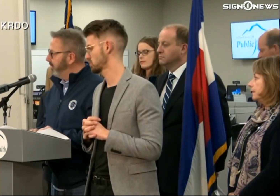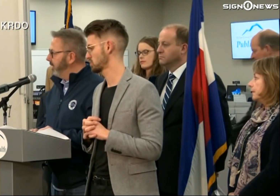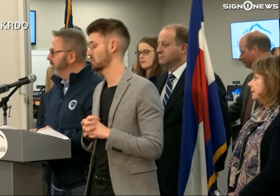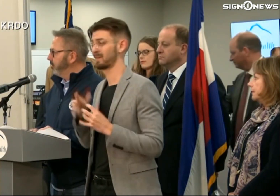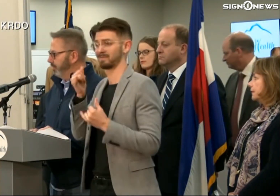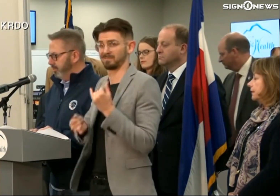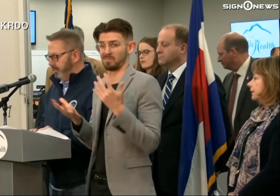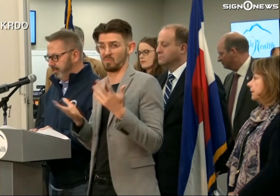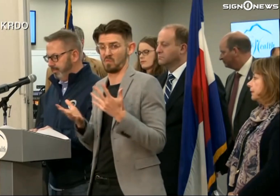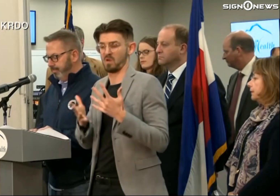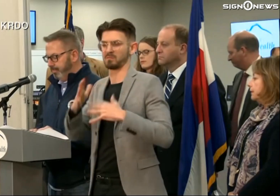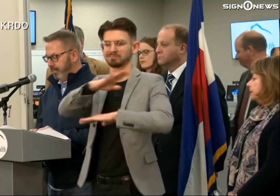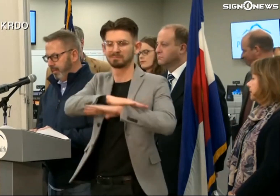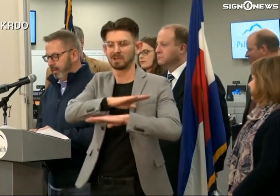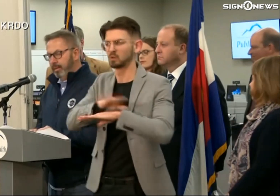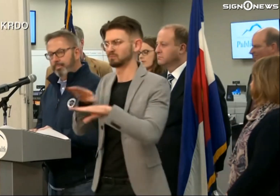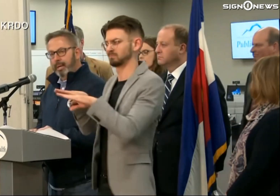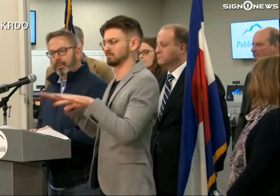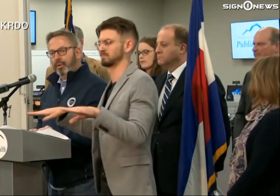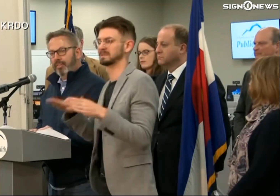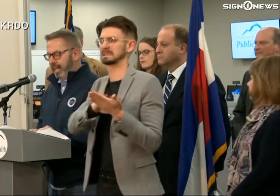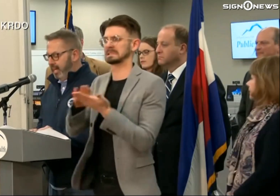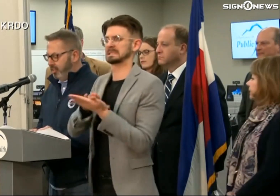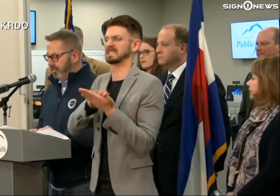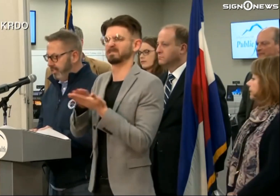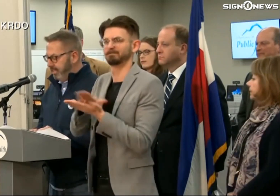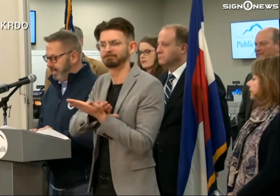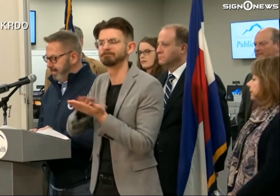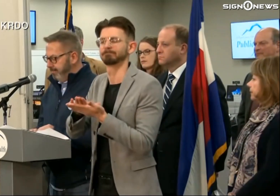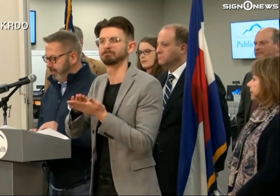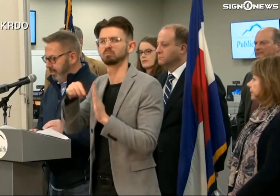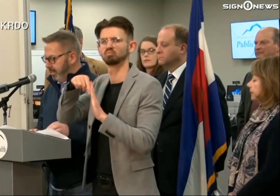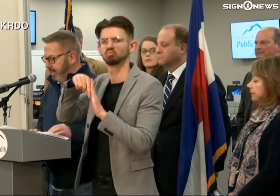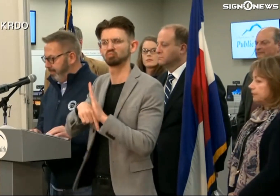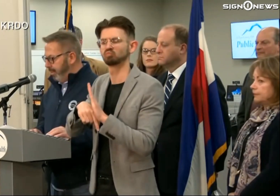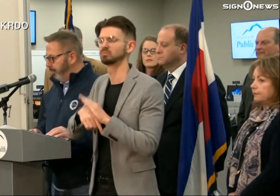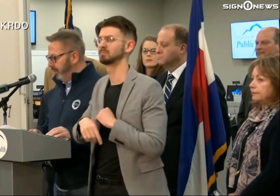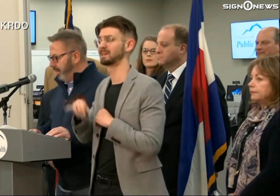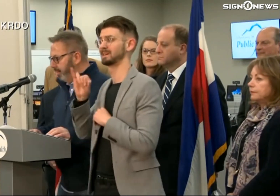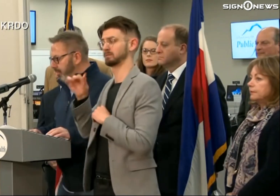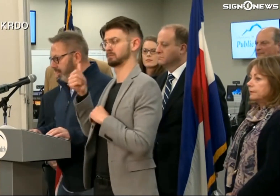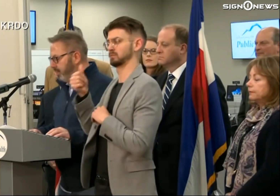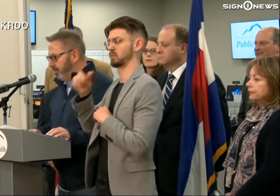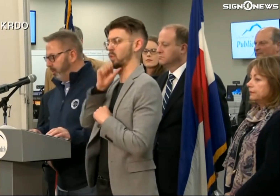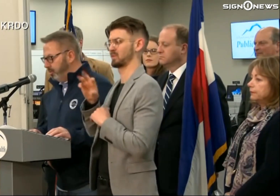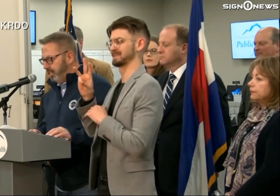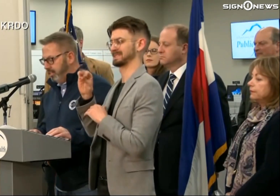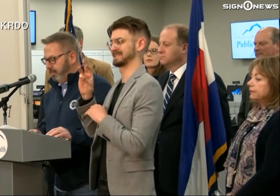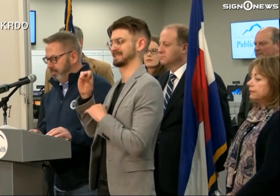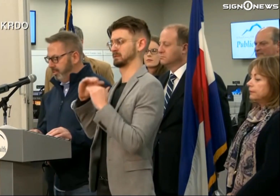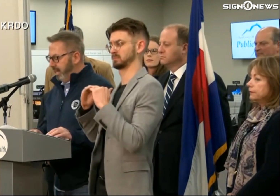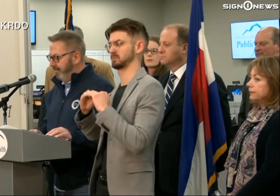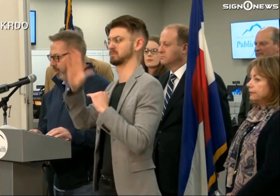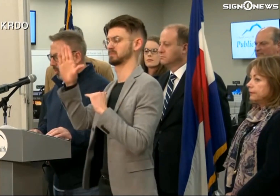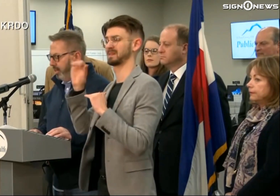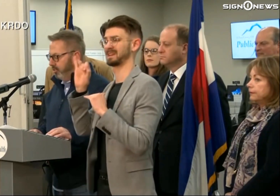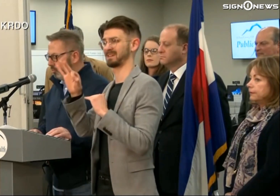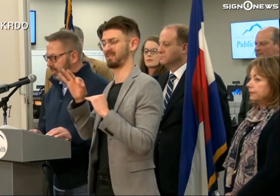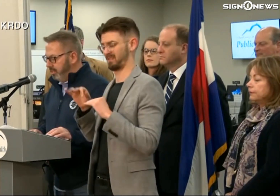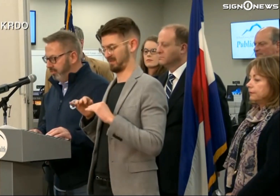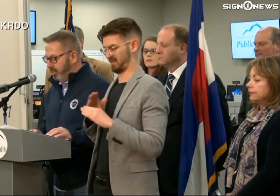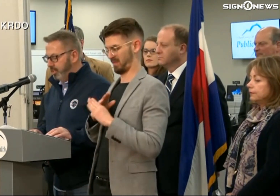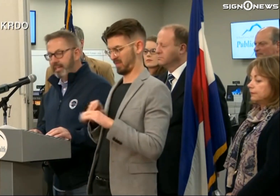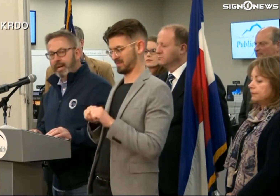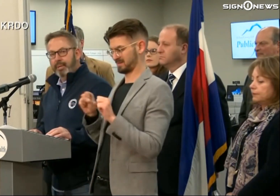and disinfecting surfaces. People over the age of 60 and people with compromised immune systems have the